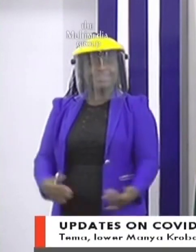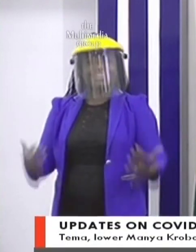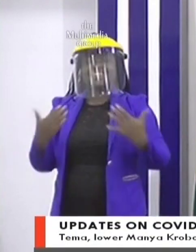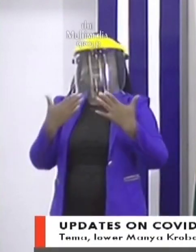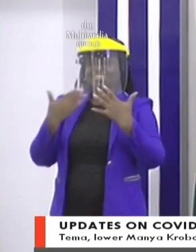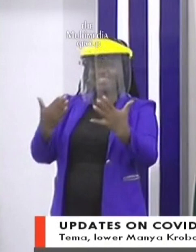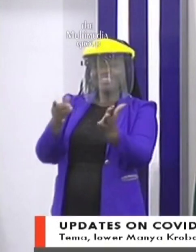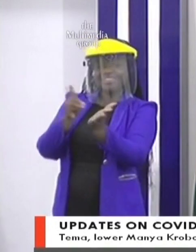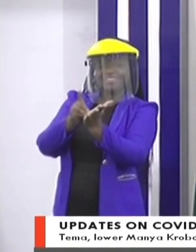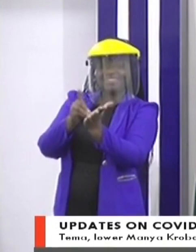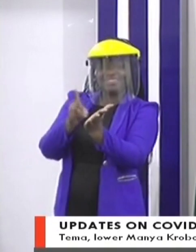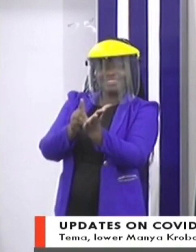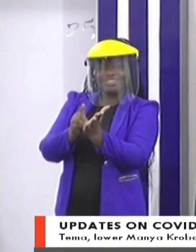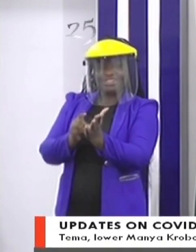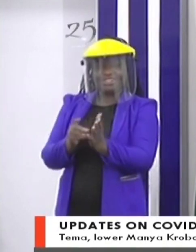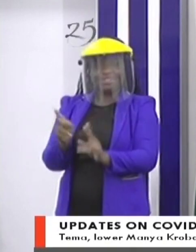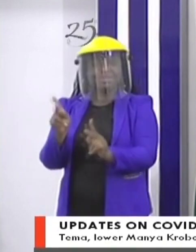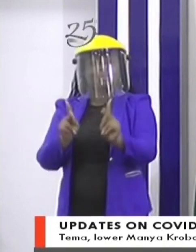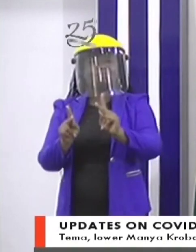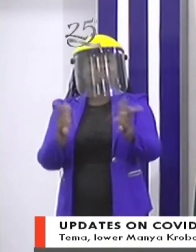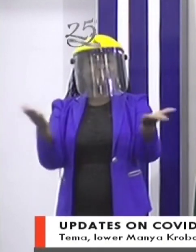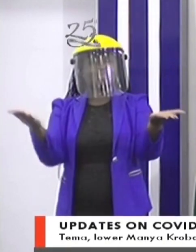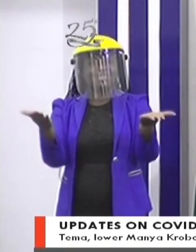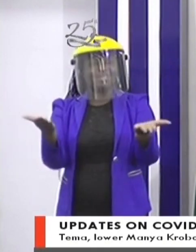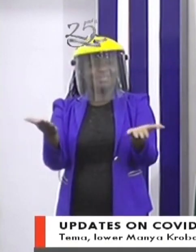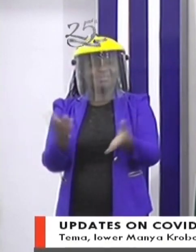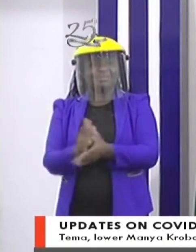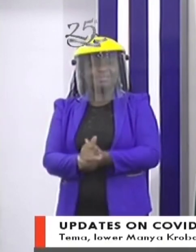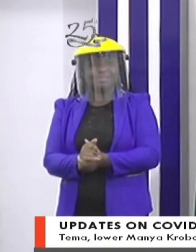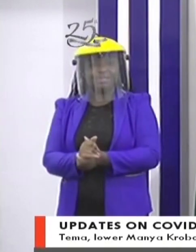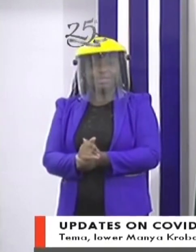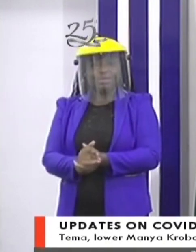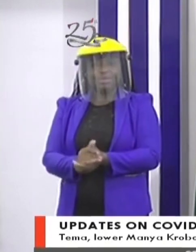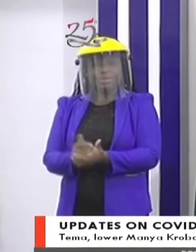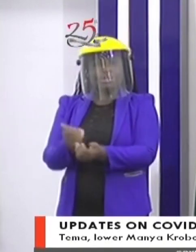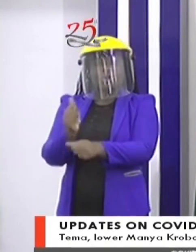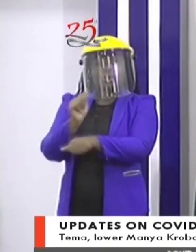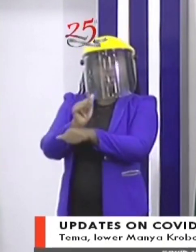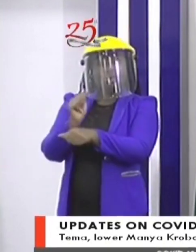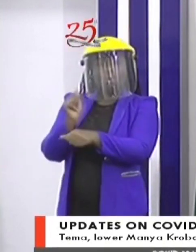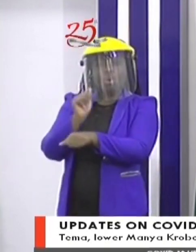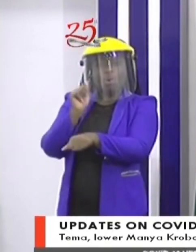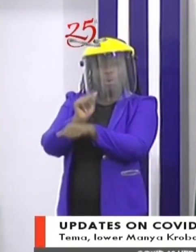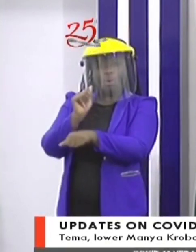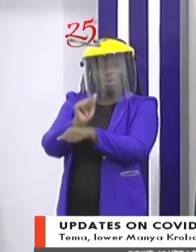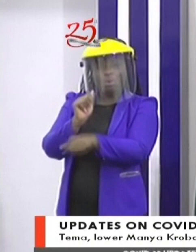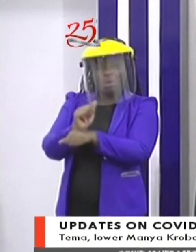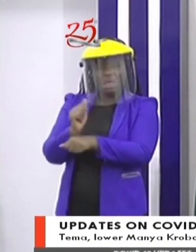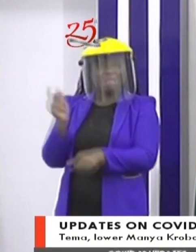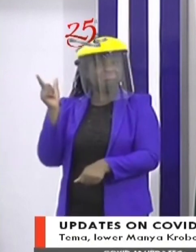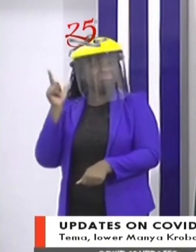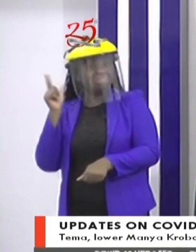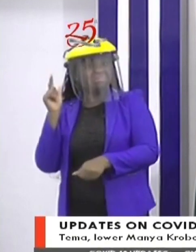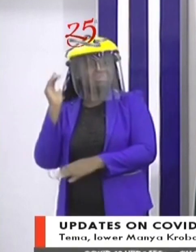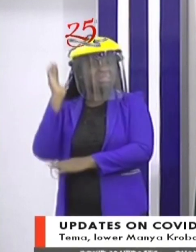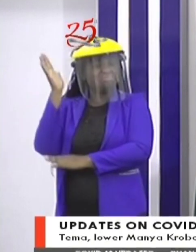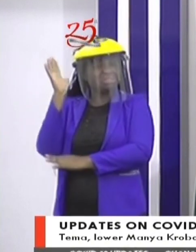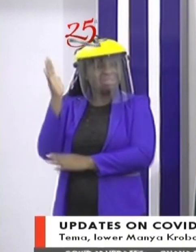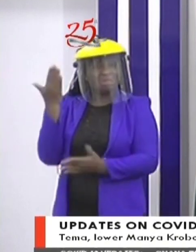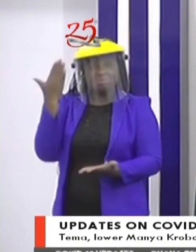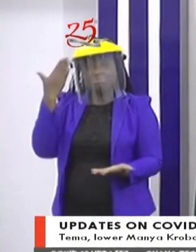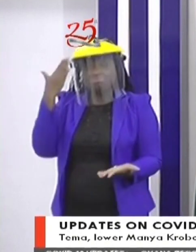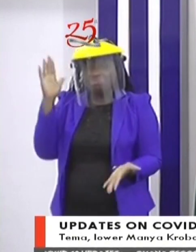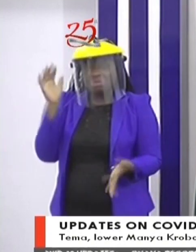Thank you, Dr. Bedu Sarkodie. Colleagues, we all went through the presentation with him. I don't know if there are